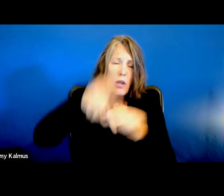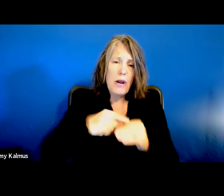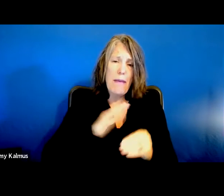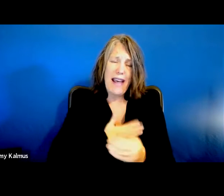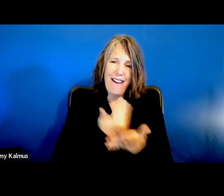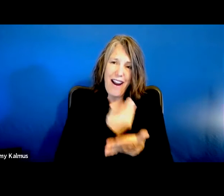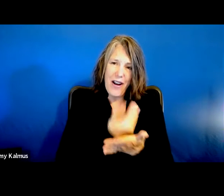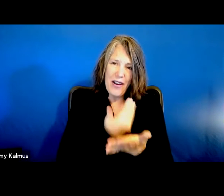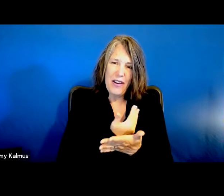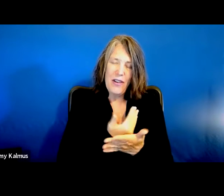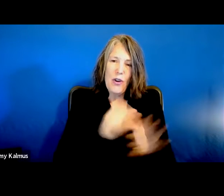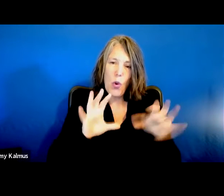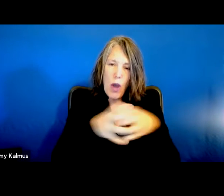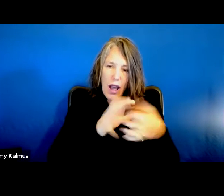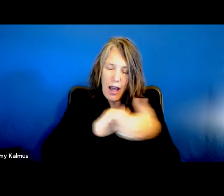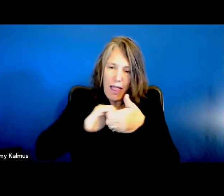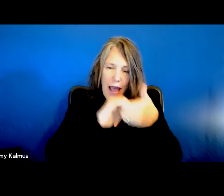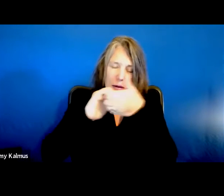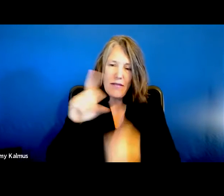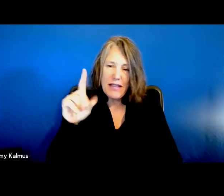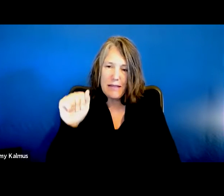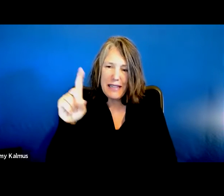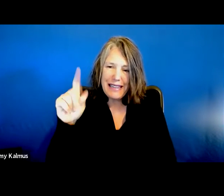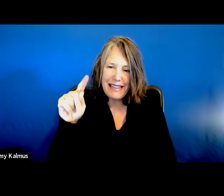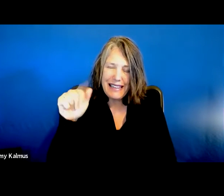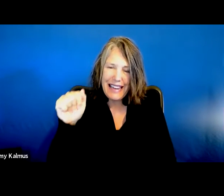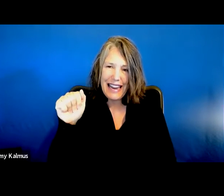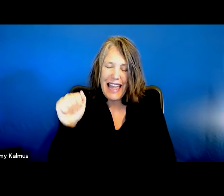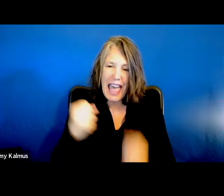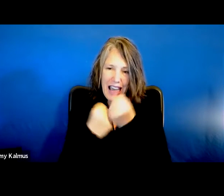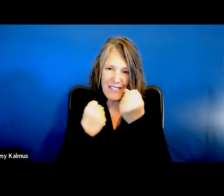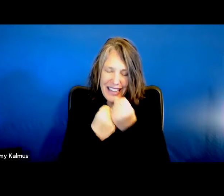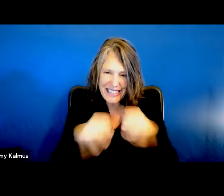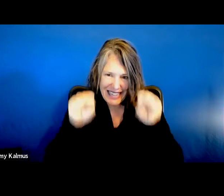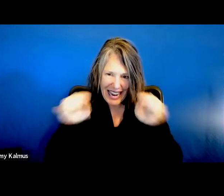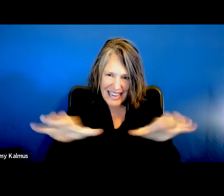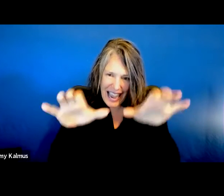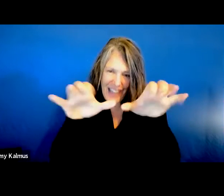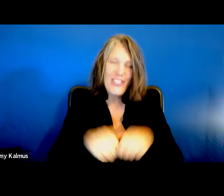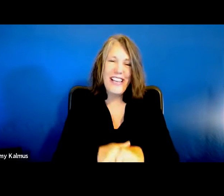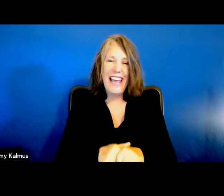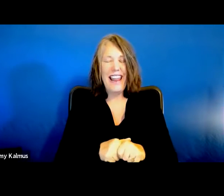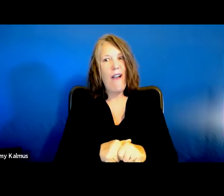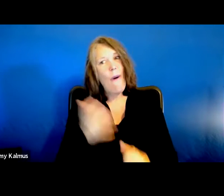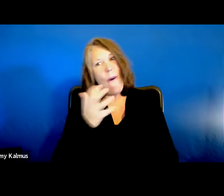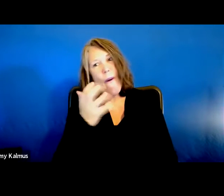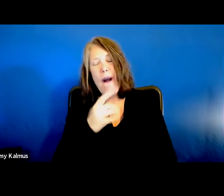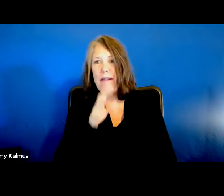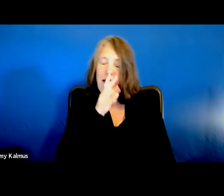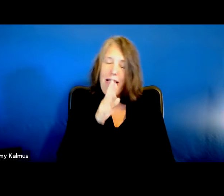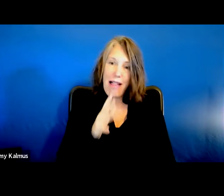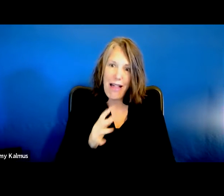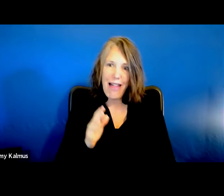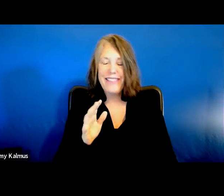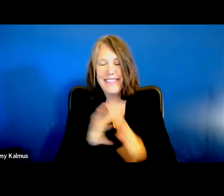new collaborative Disability Data Advocates Taking Action. Gosh, I've said that so much in the